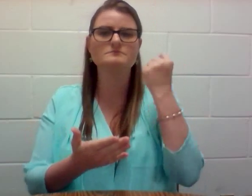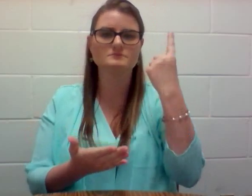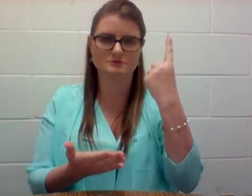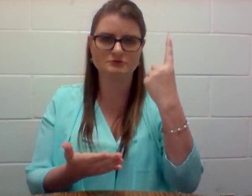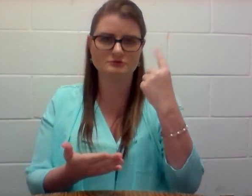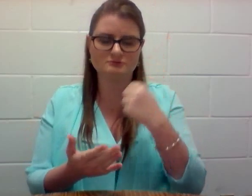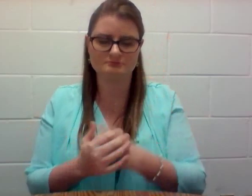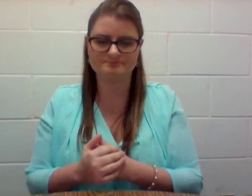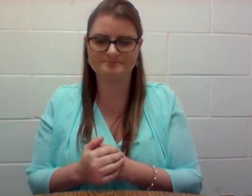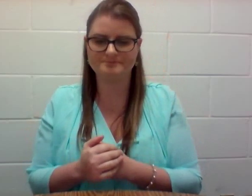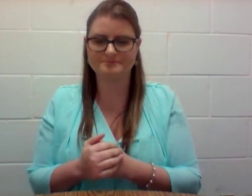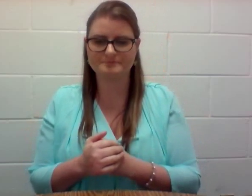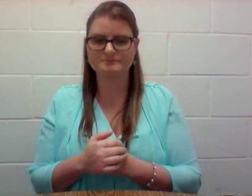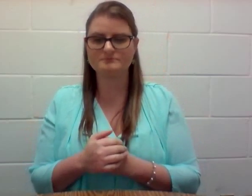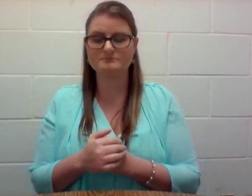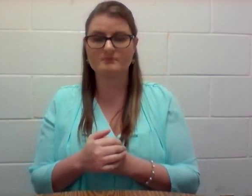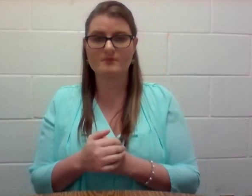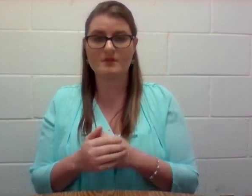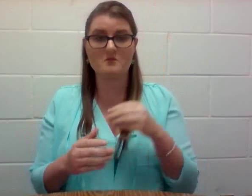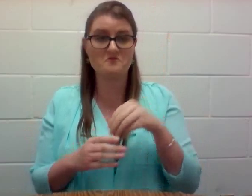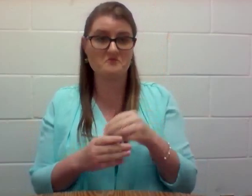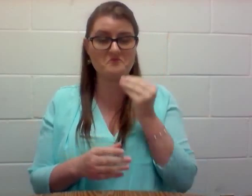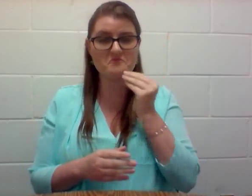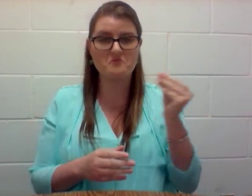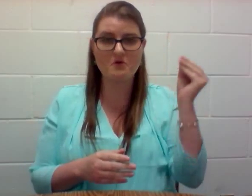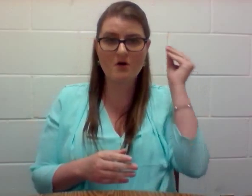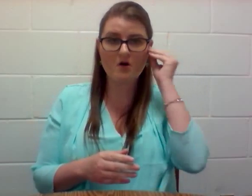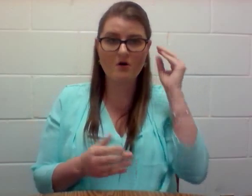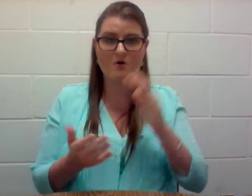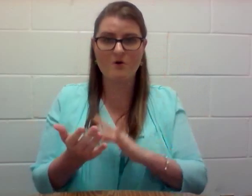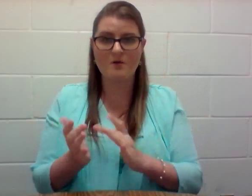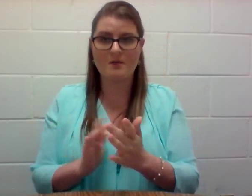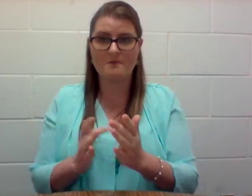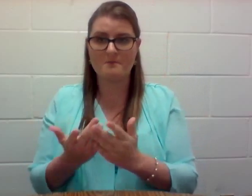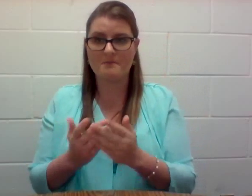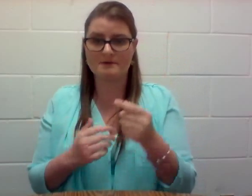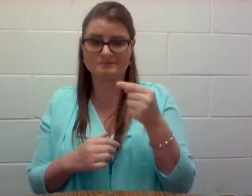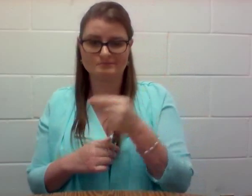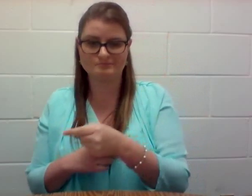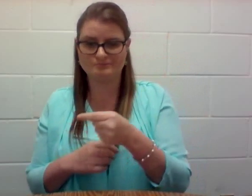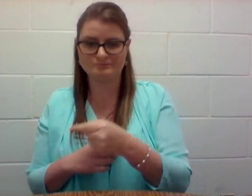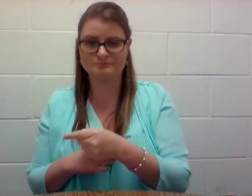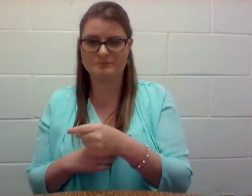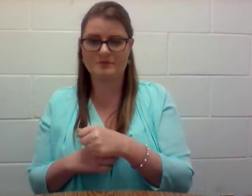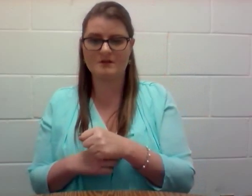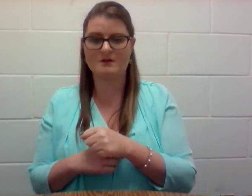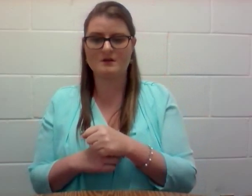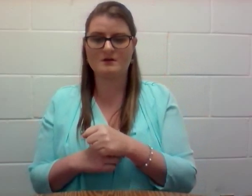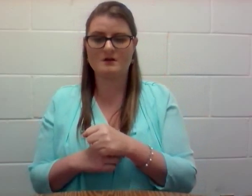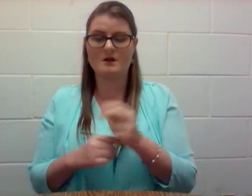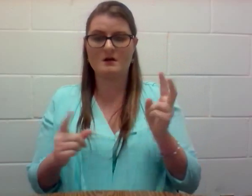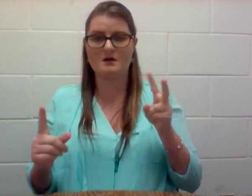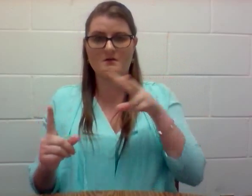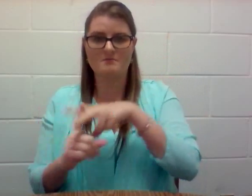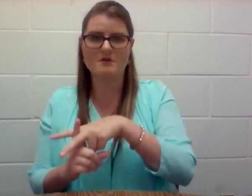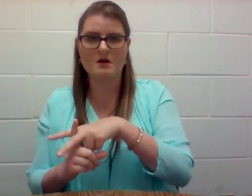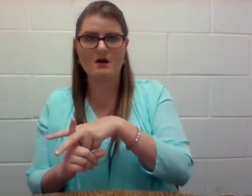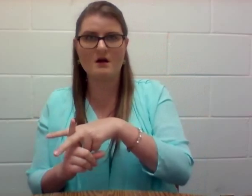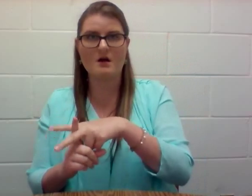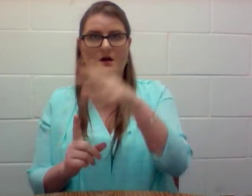home, the Bible makes plain that these definitions imply a leadership role for men that bear the burden